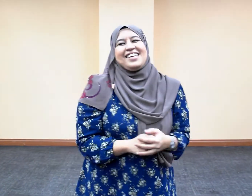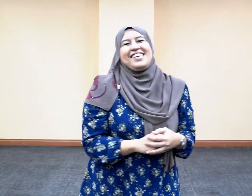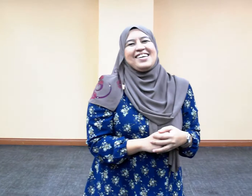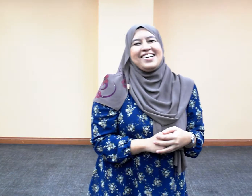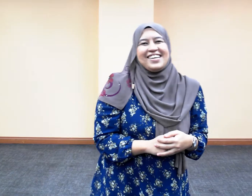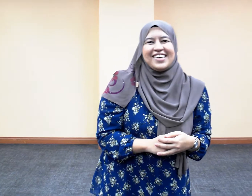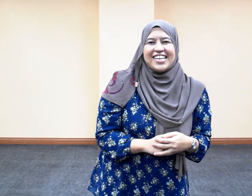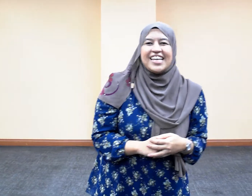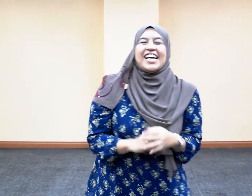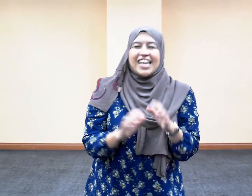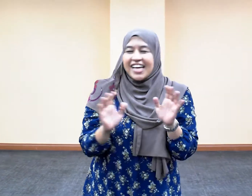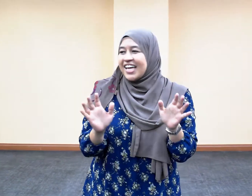Wow